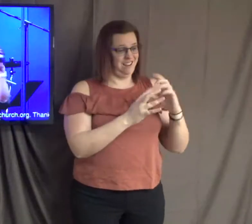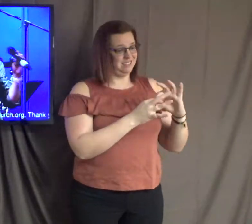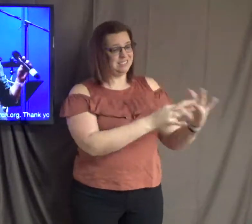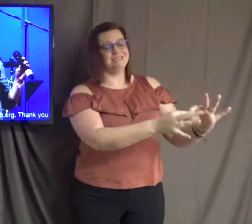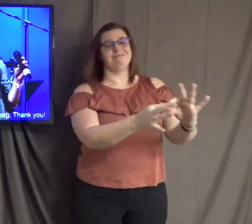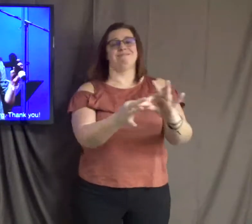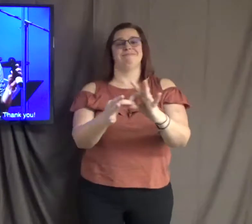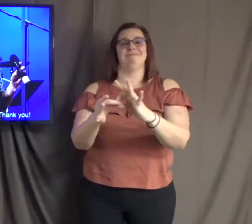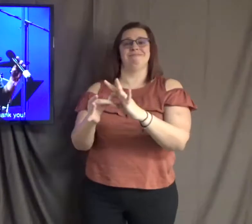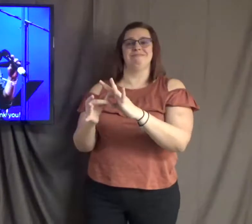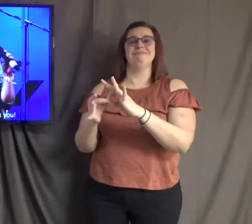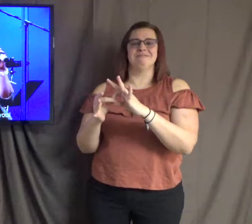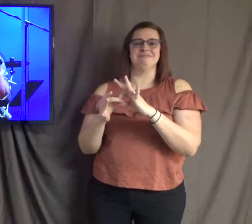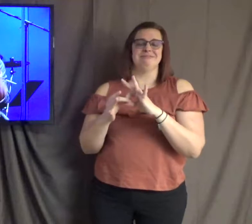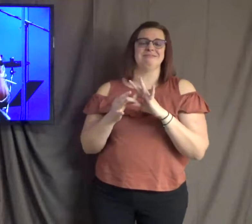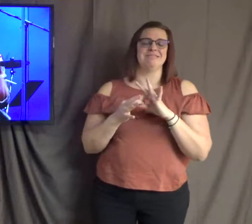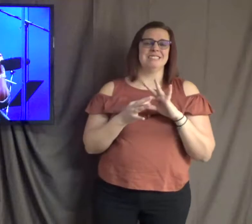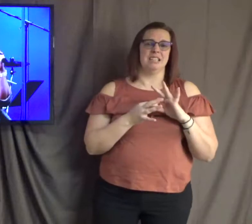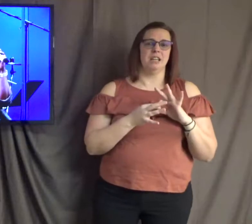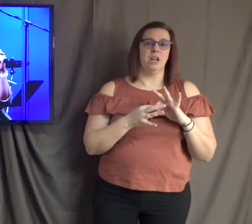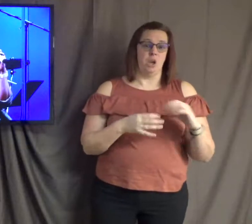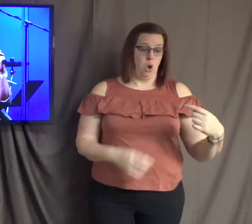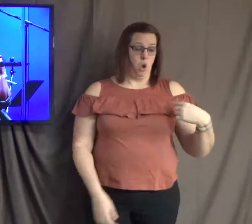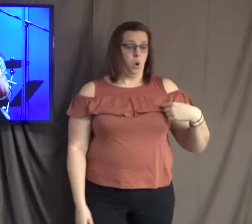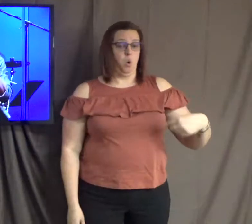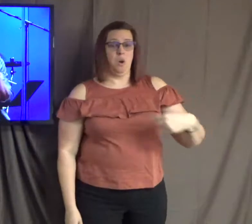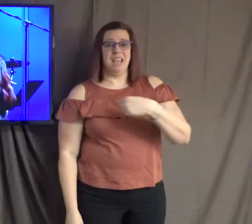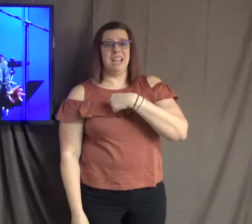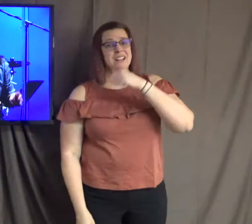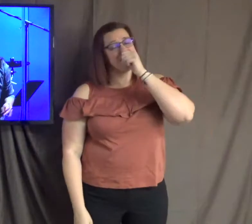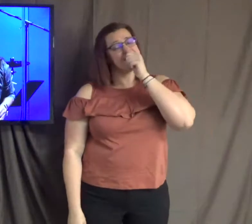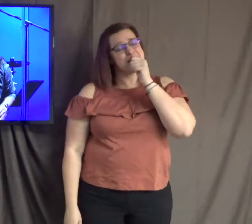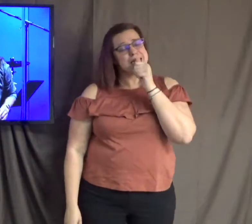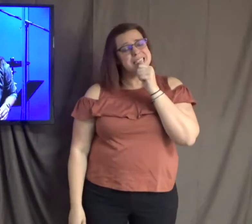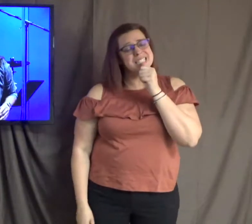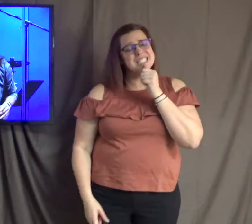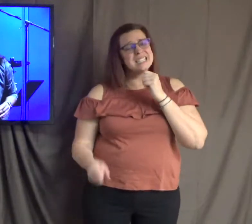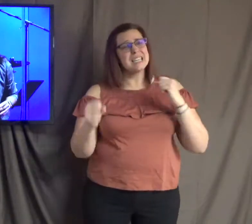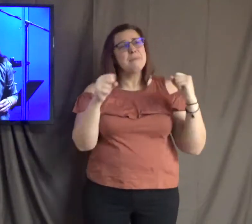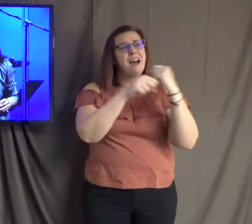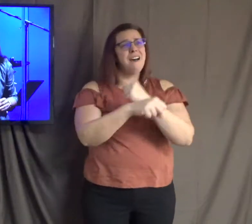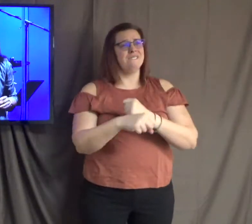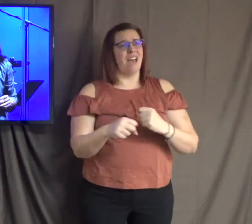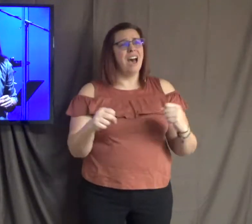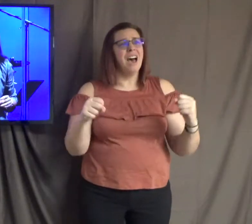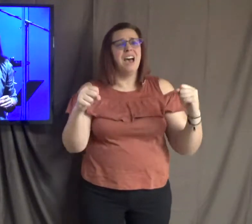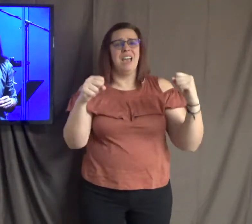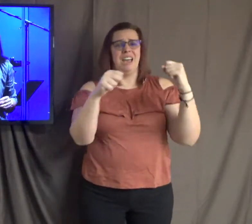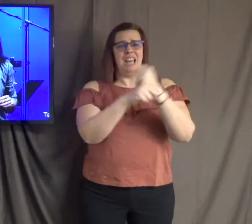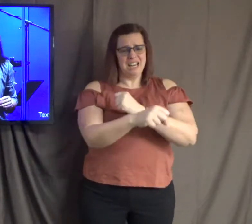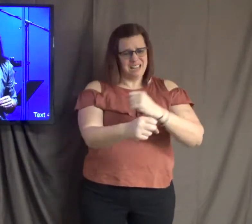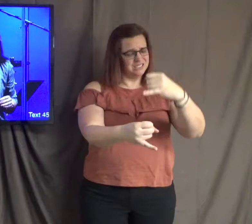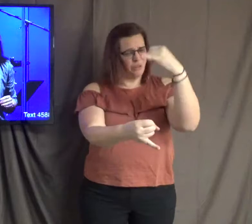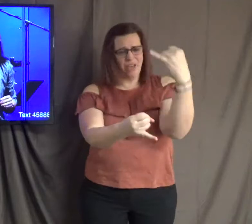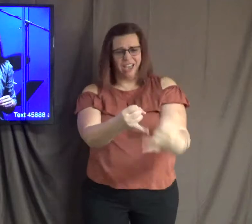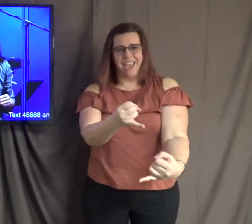friends. Oh, we keep on fighting until the